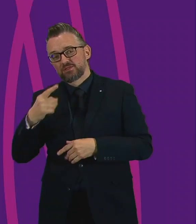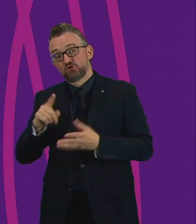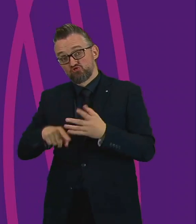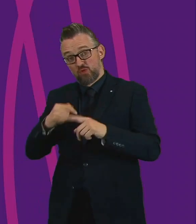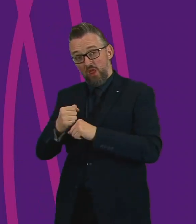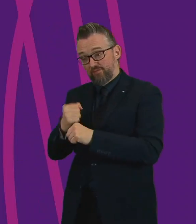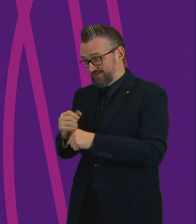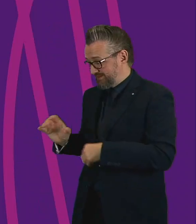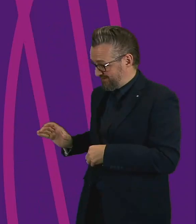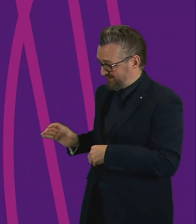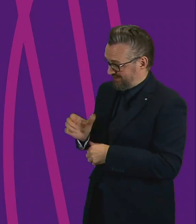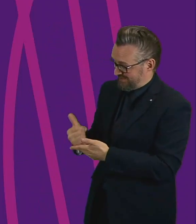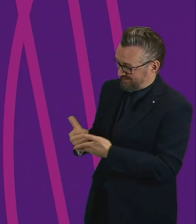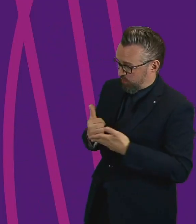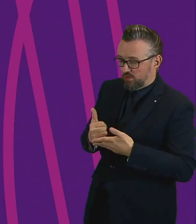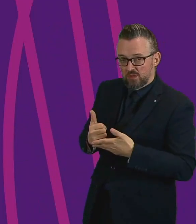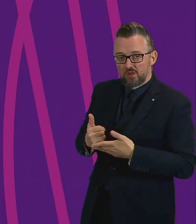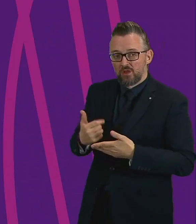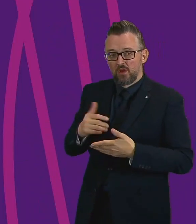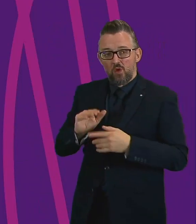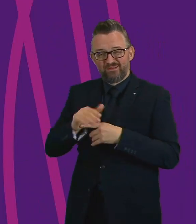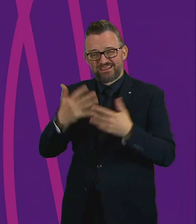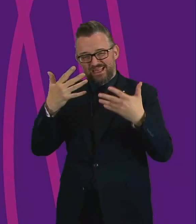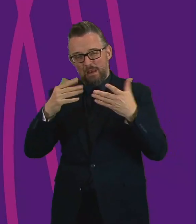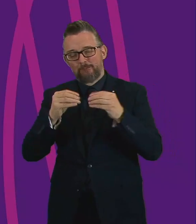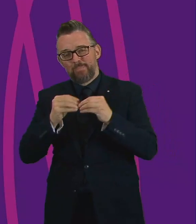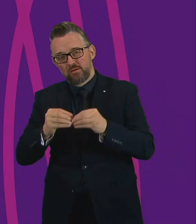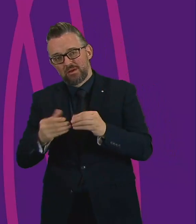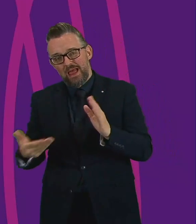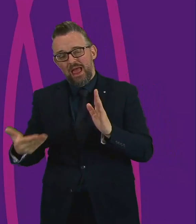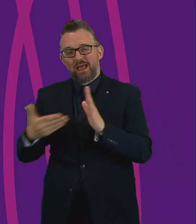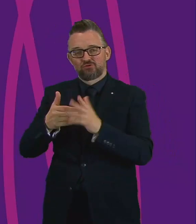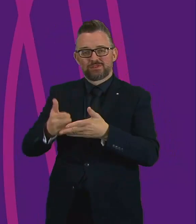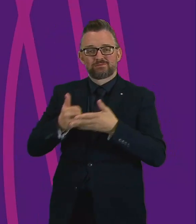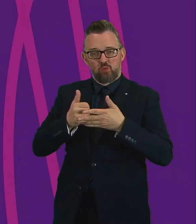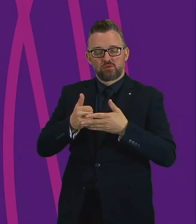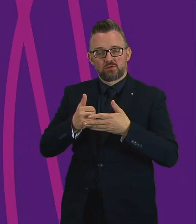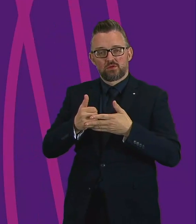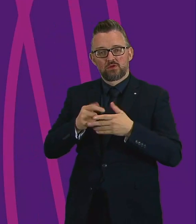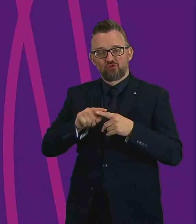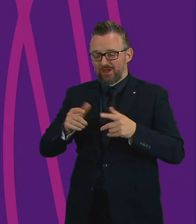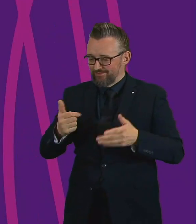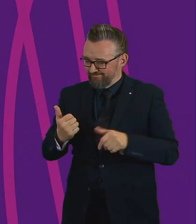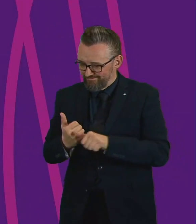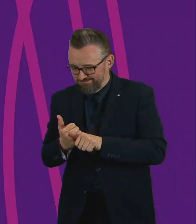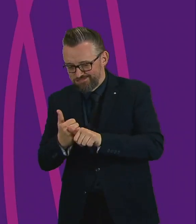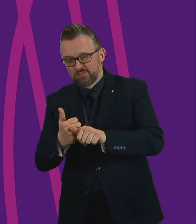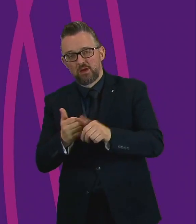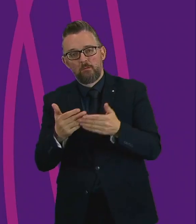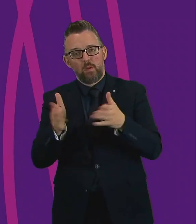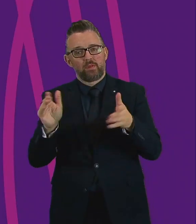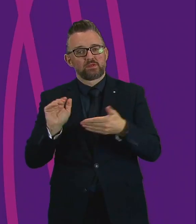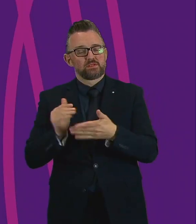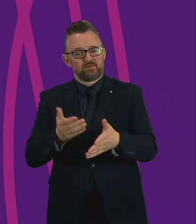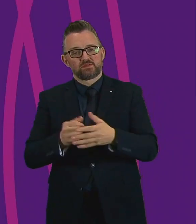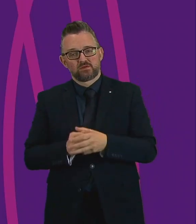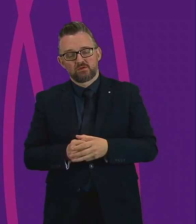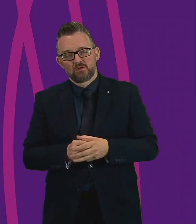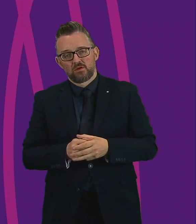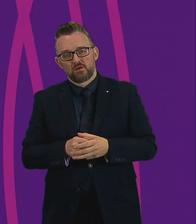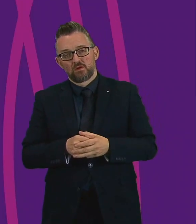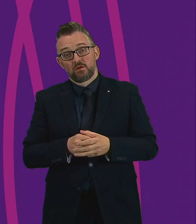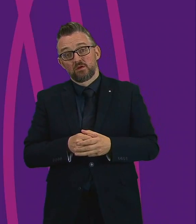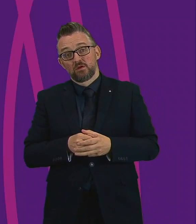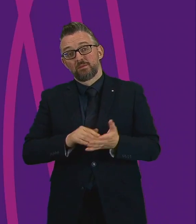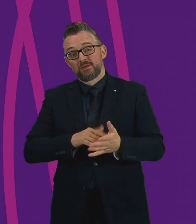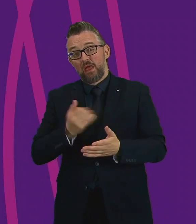Government, we have had over £10 billion in extra spending to save livelihoods and bolster public services. And this has meant we've seen the